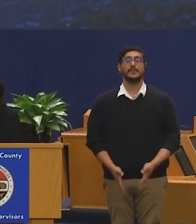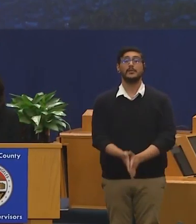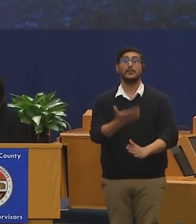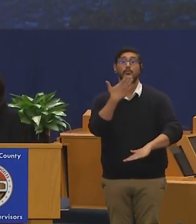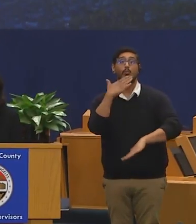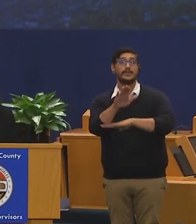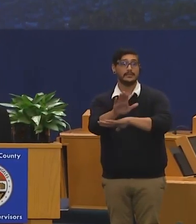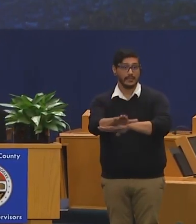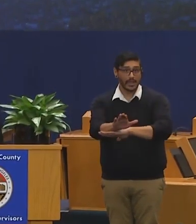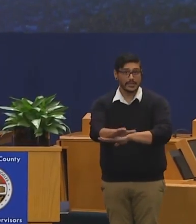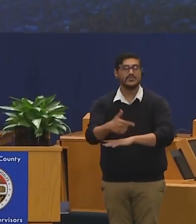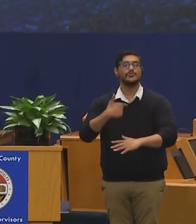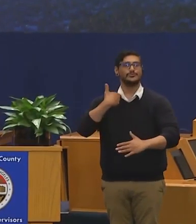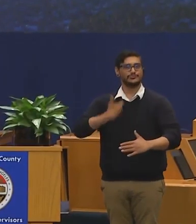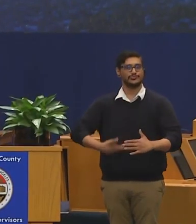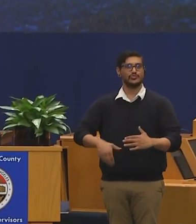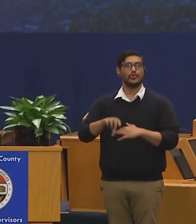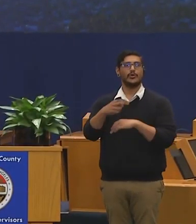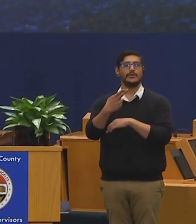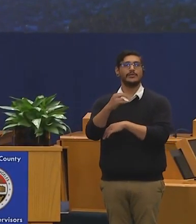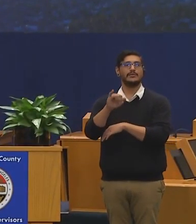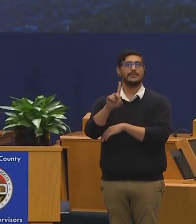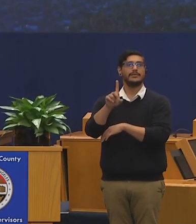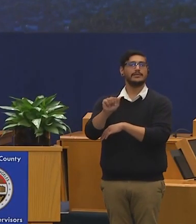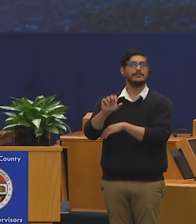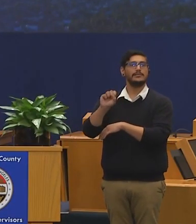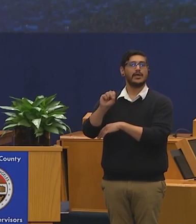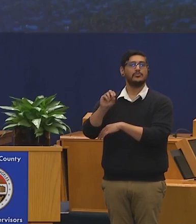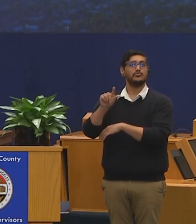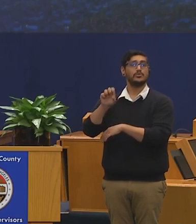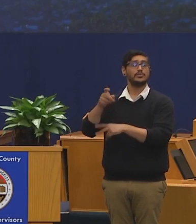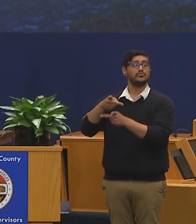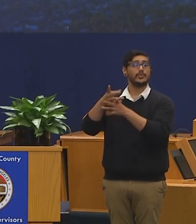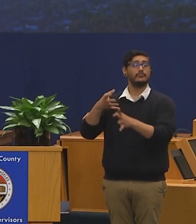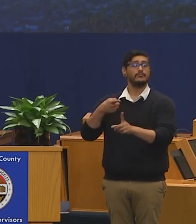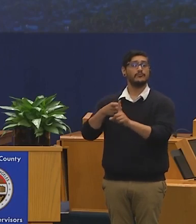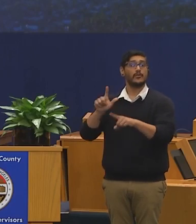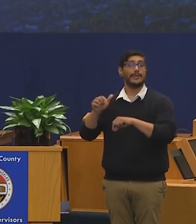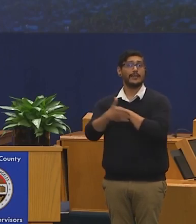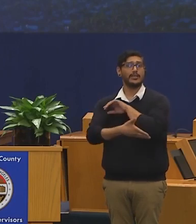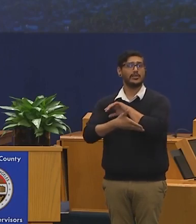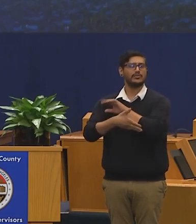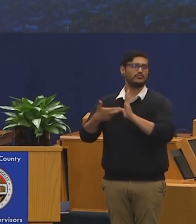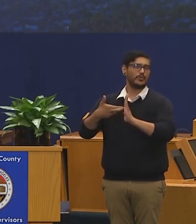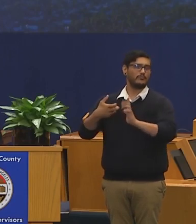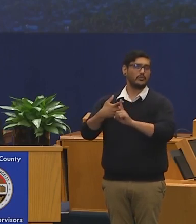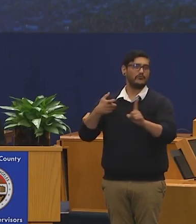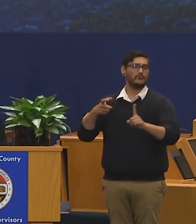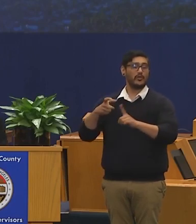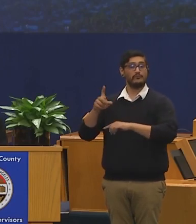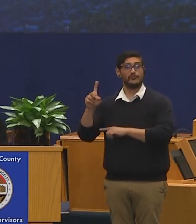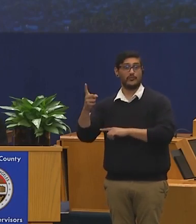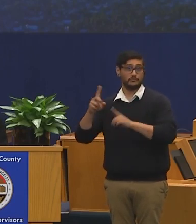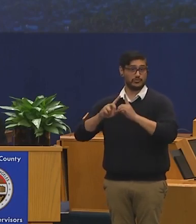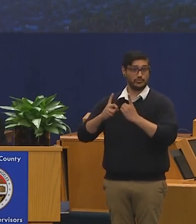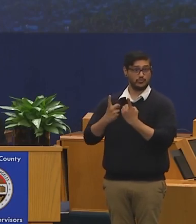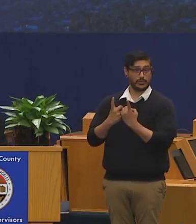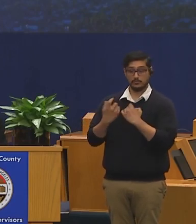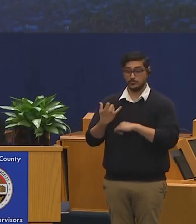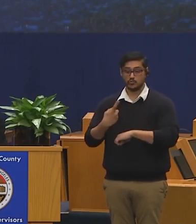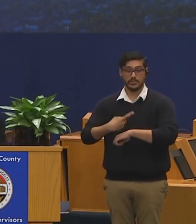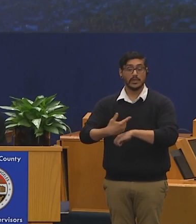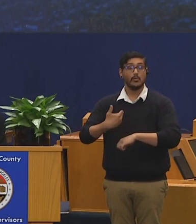Buenas tardes, soy Hilda Solis, supervisora del Condado de Los Ángeles, representando el Distrito número 1. Hoy el condado